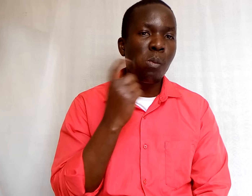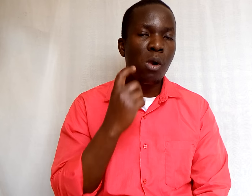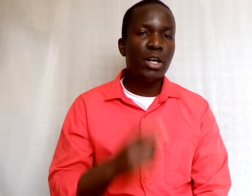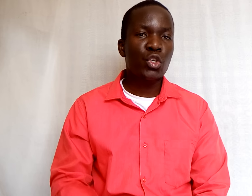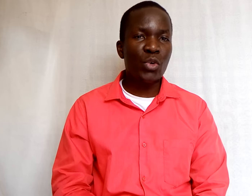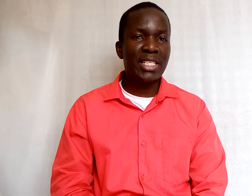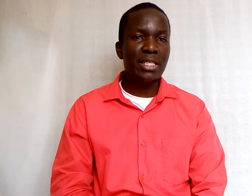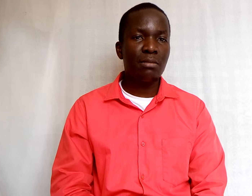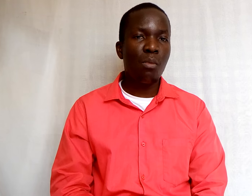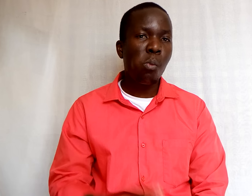Sweet.